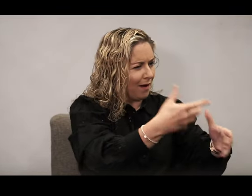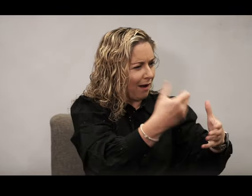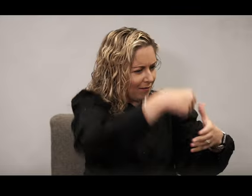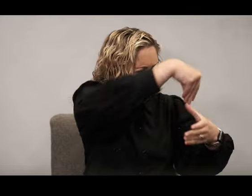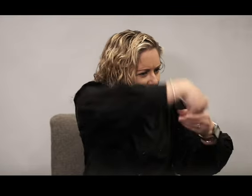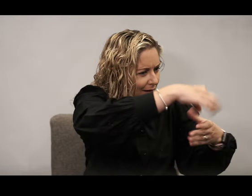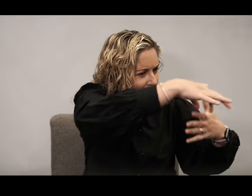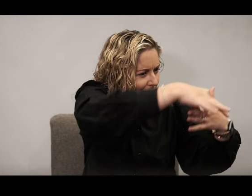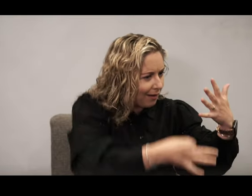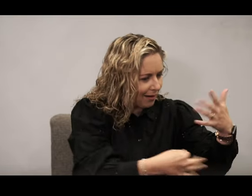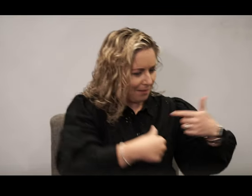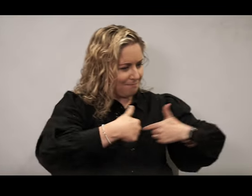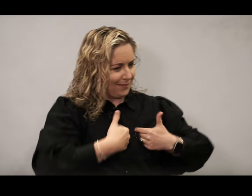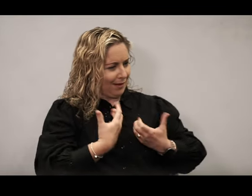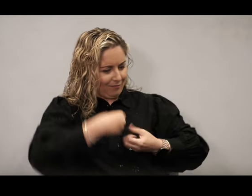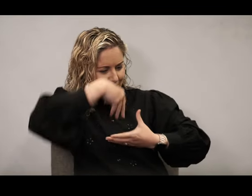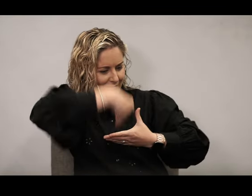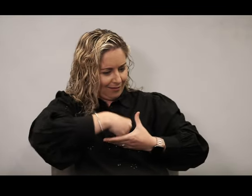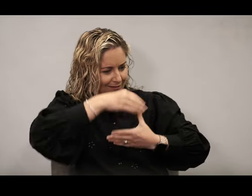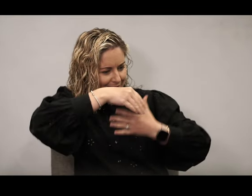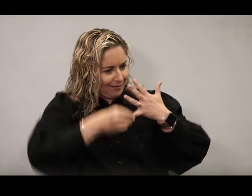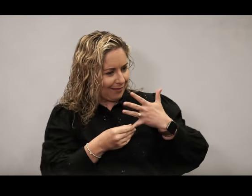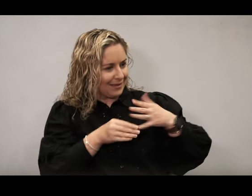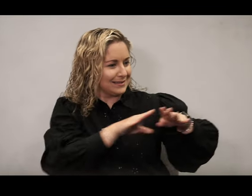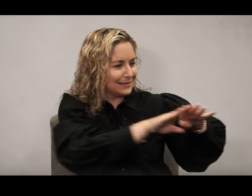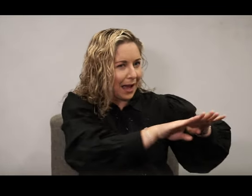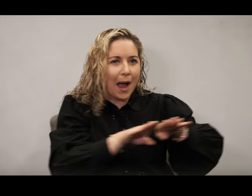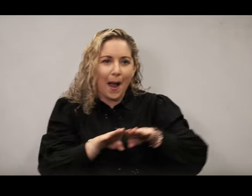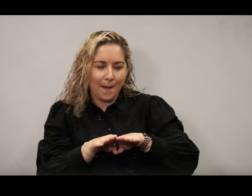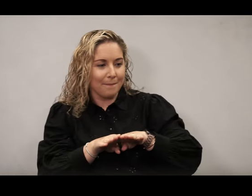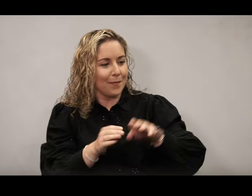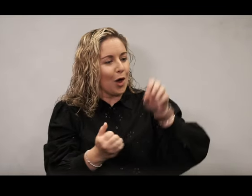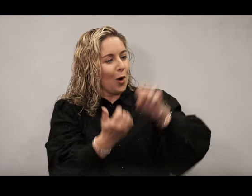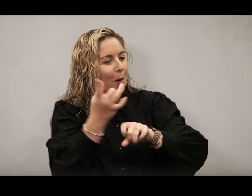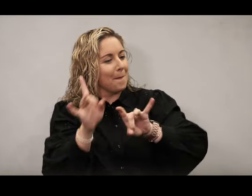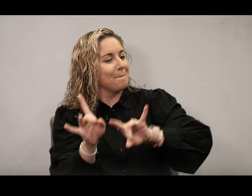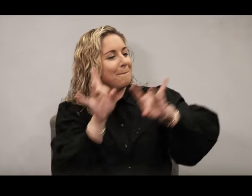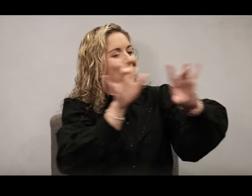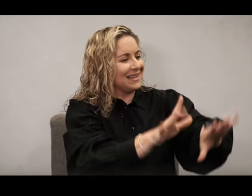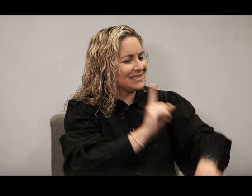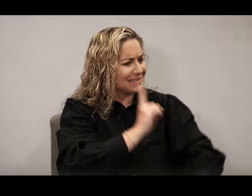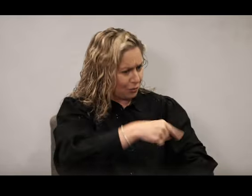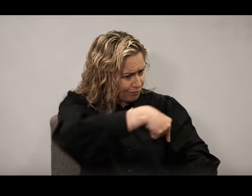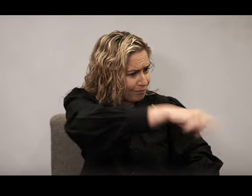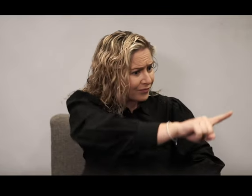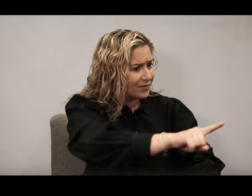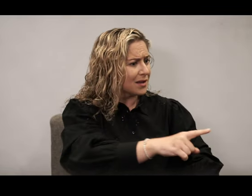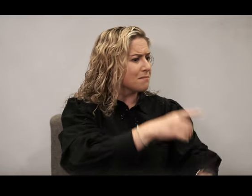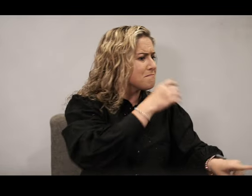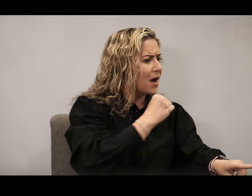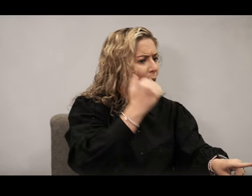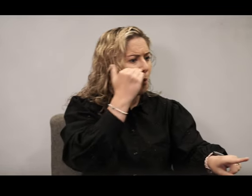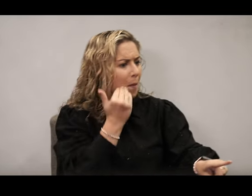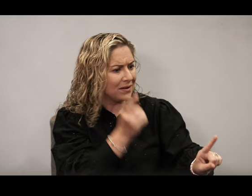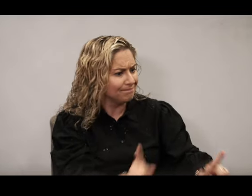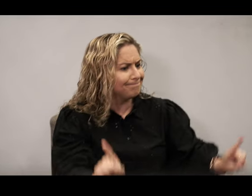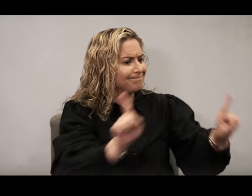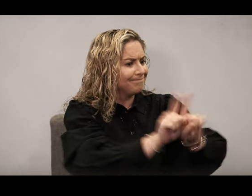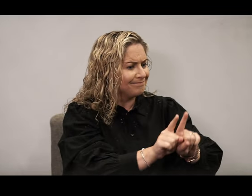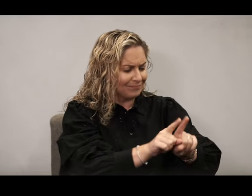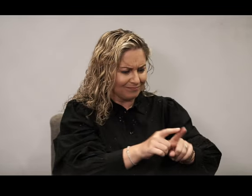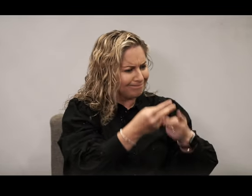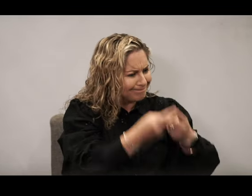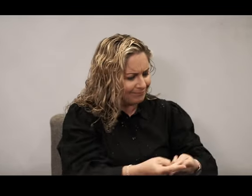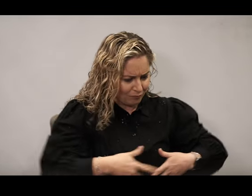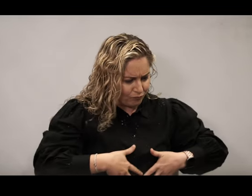and female, he created them. God blessed them, and he said to them, "Be fruitful and increase in number. Fill the